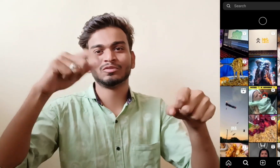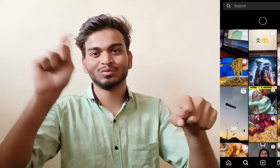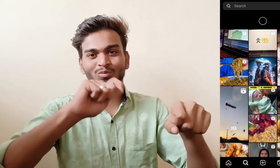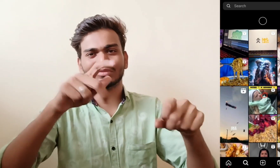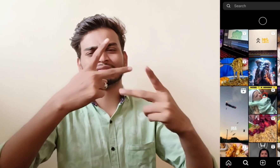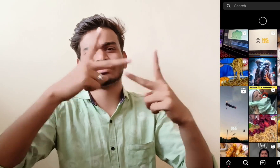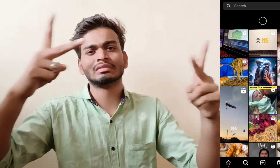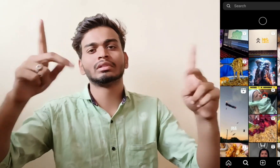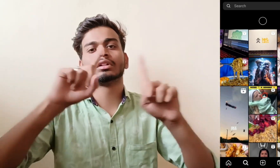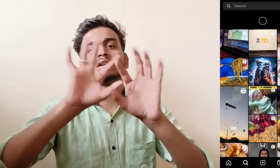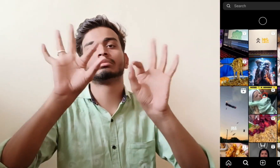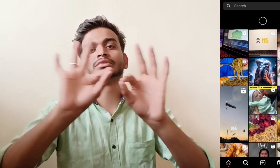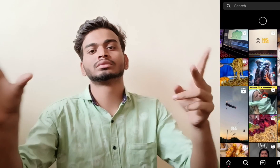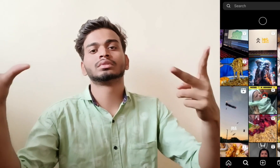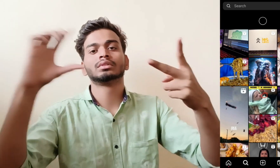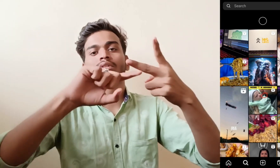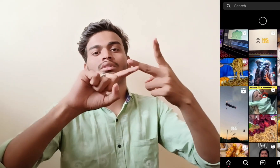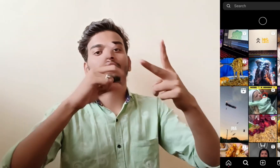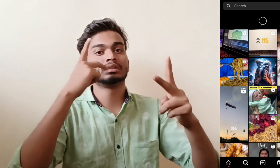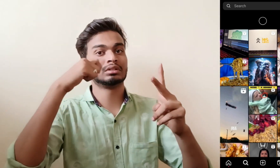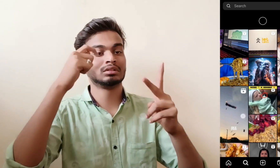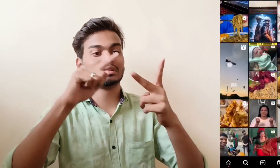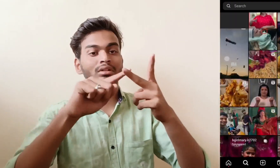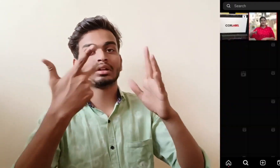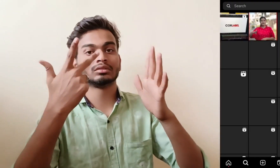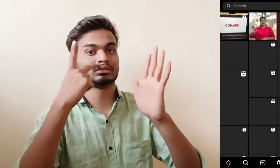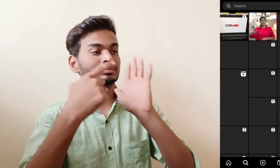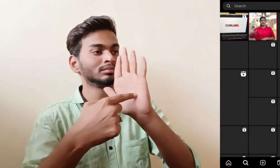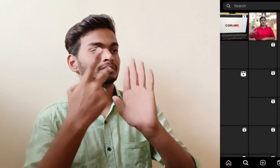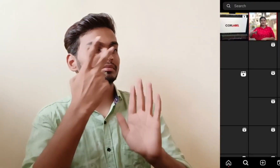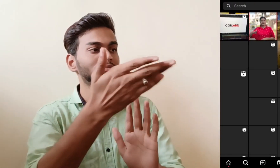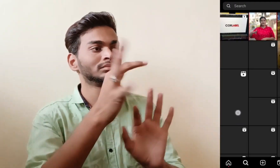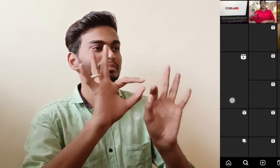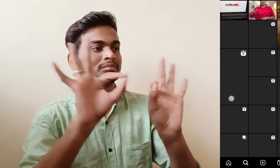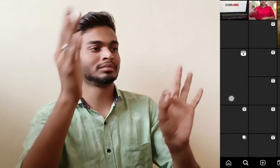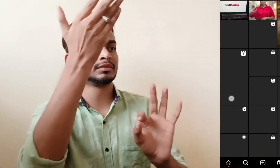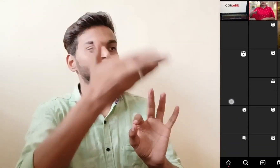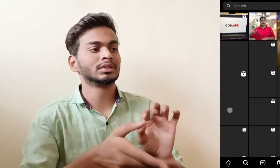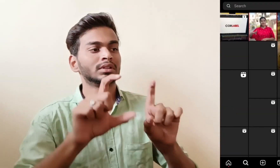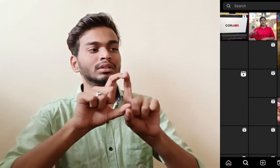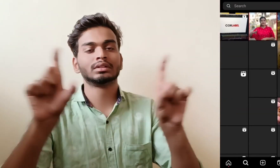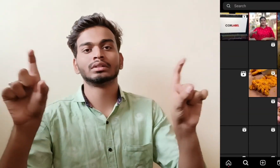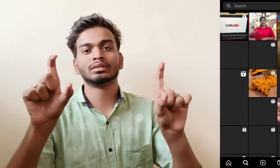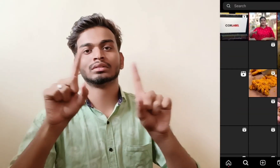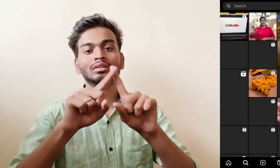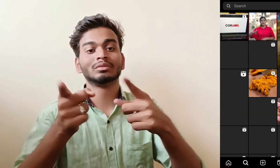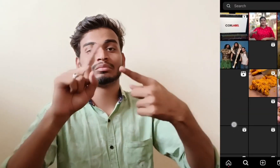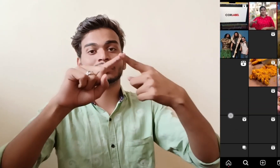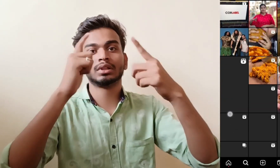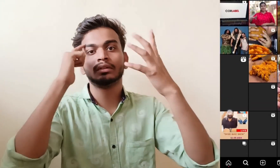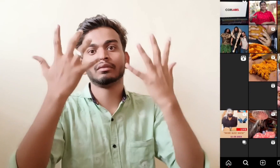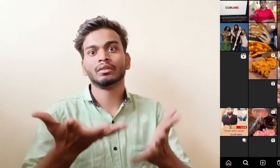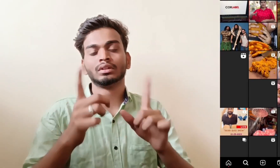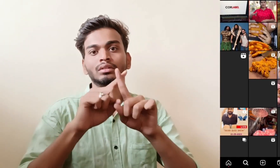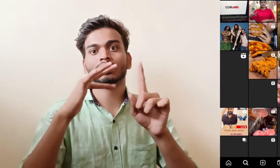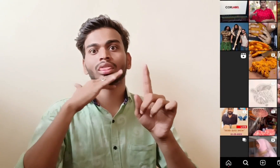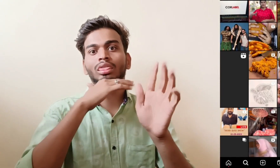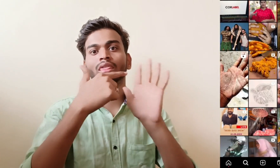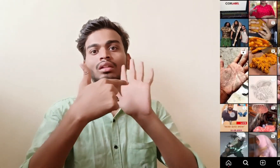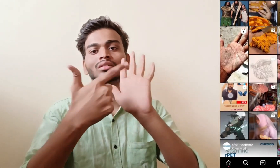etc other and you see show my Instagram their video normal and you should let's your